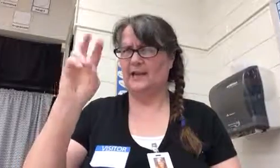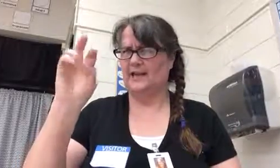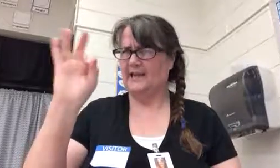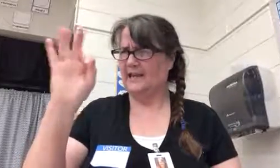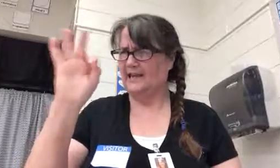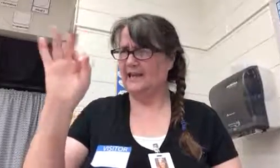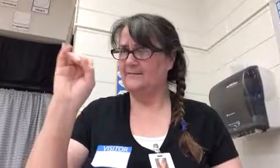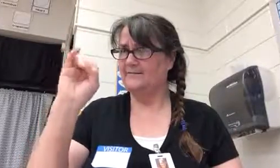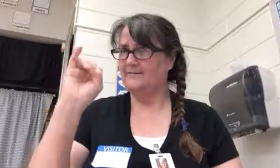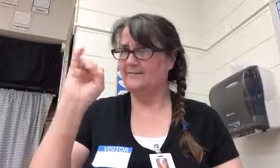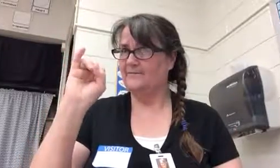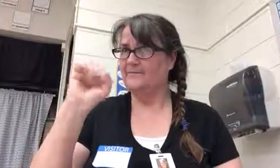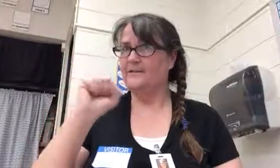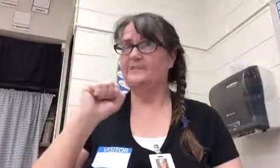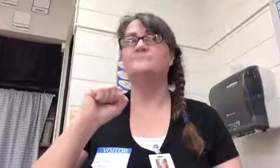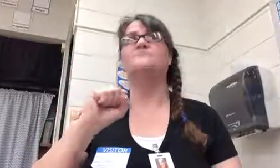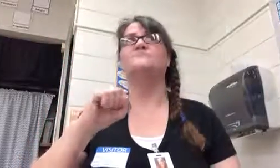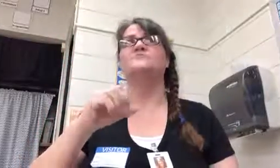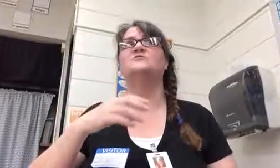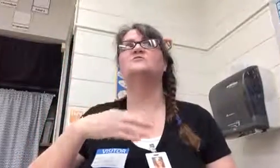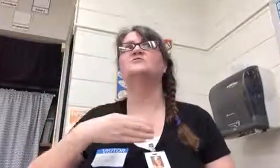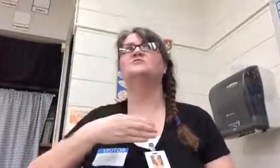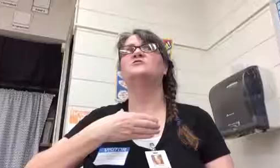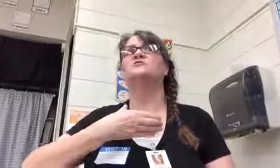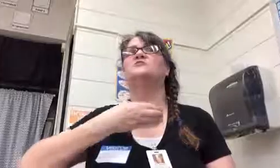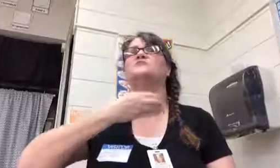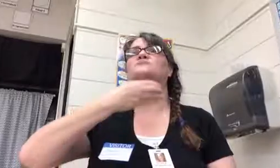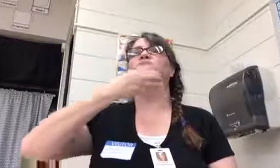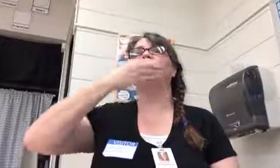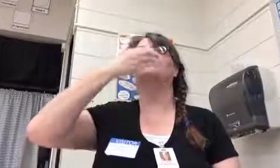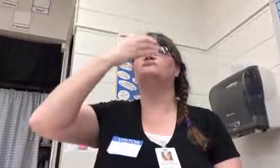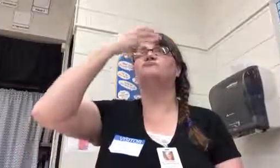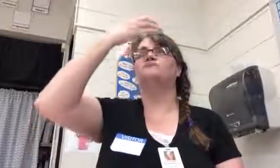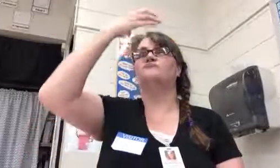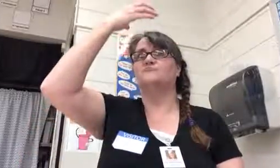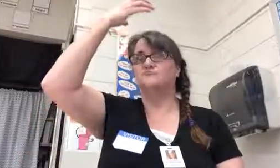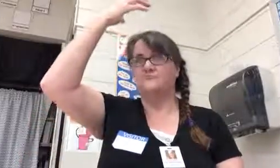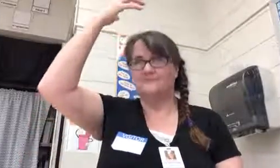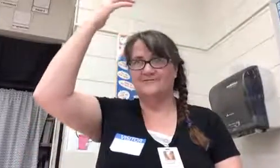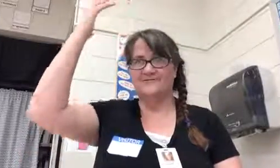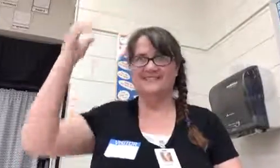this is it. Neck. Show me your neck. Very good. Another one?